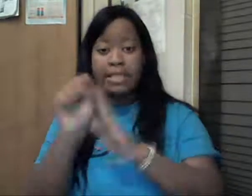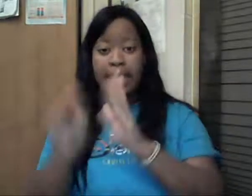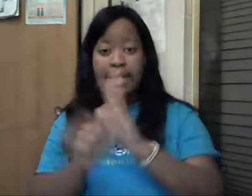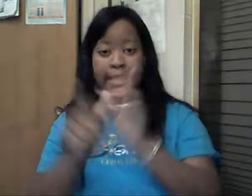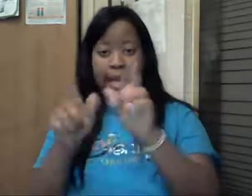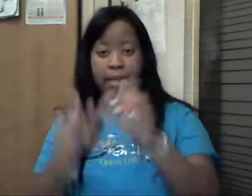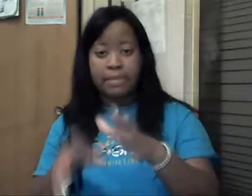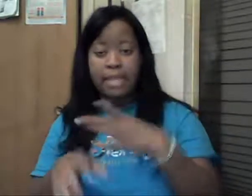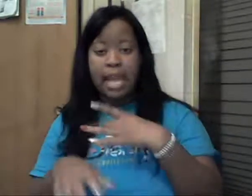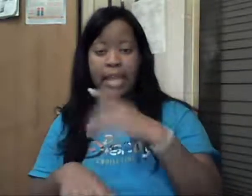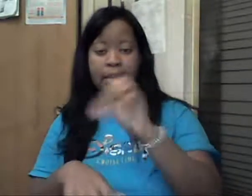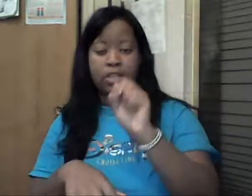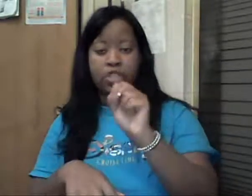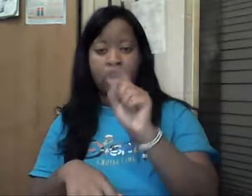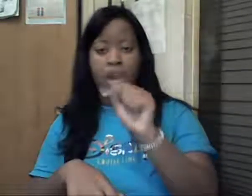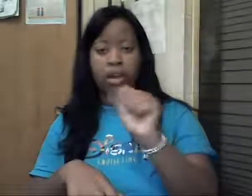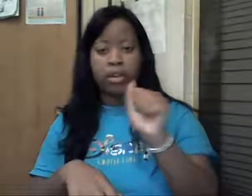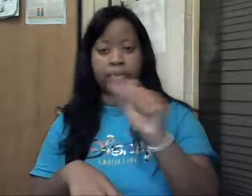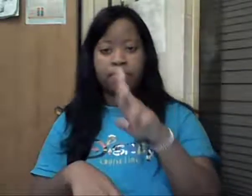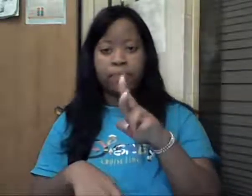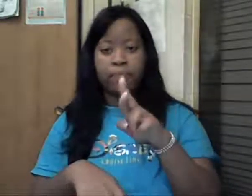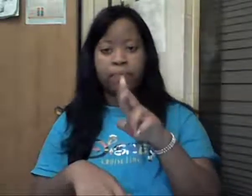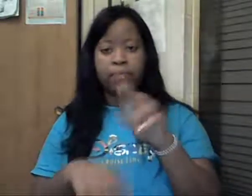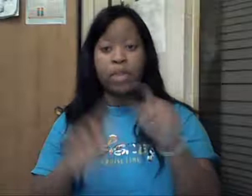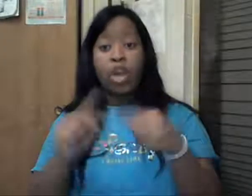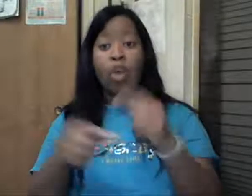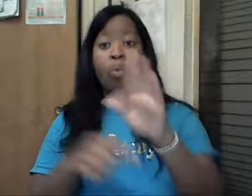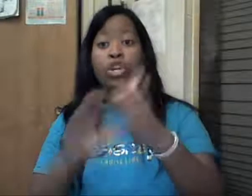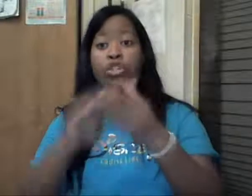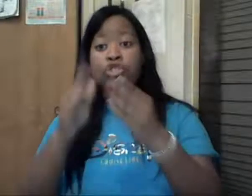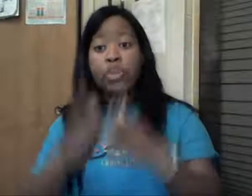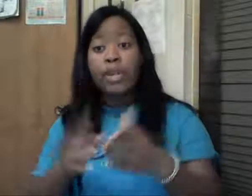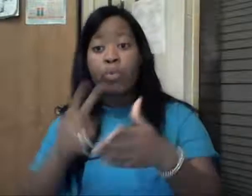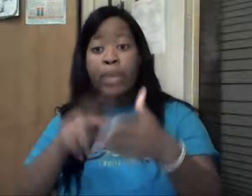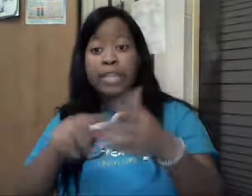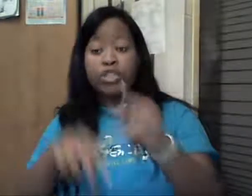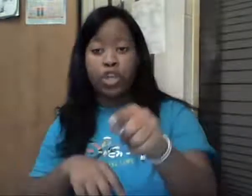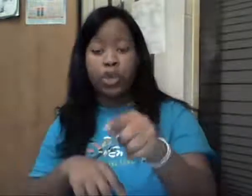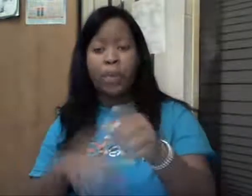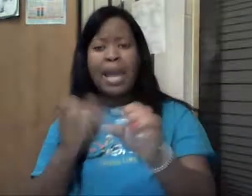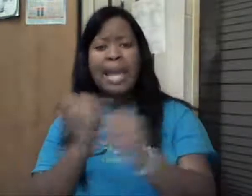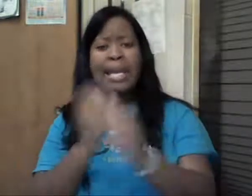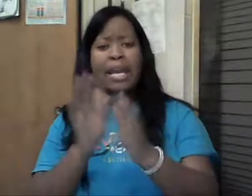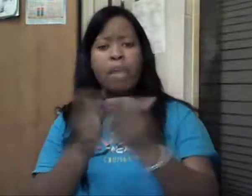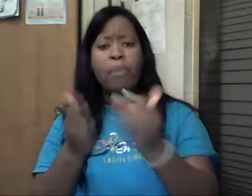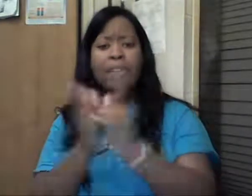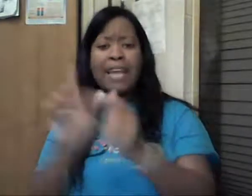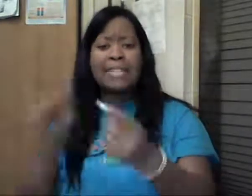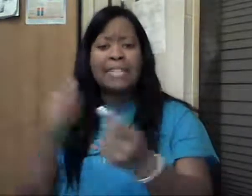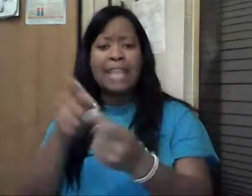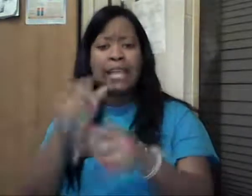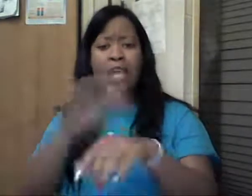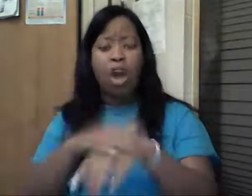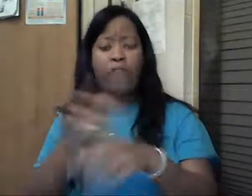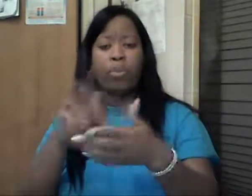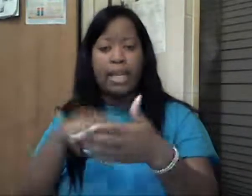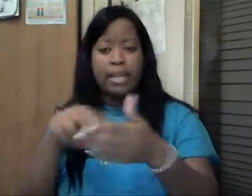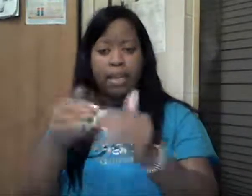state exams like the STAR. When your student reads to you, get a book that is exactly on their reading